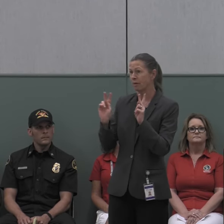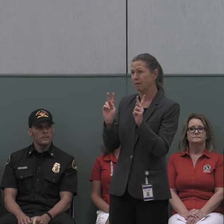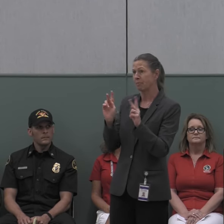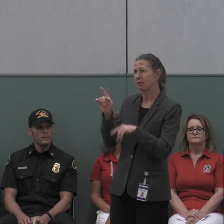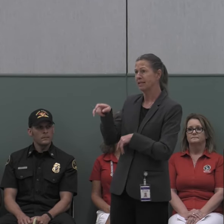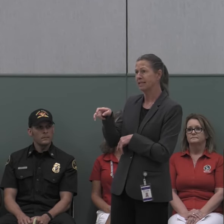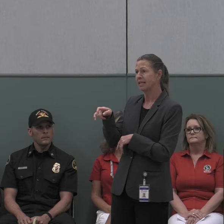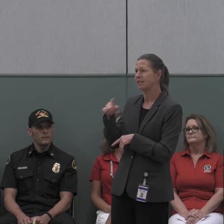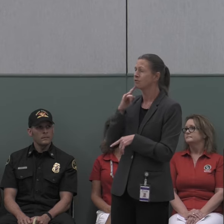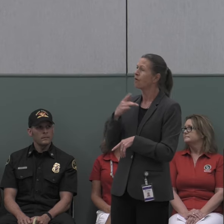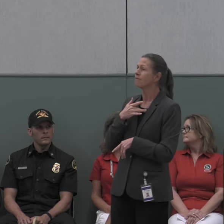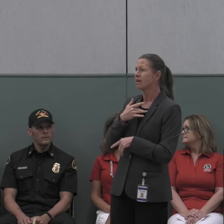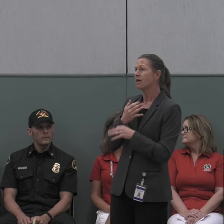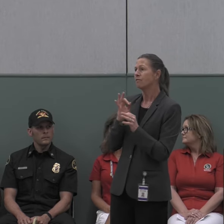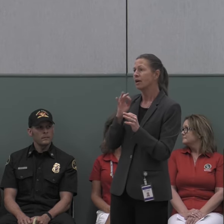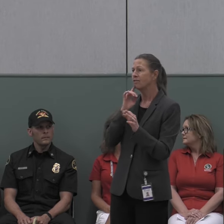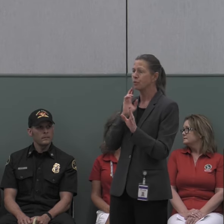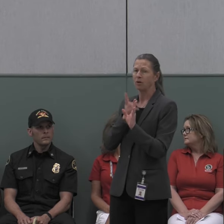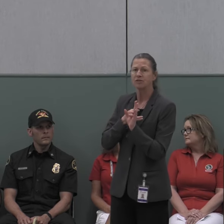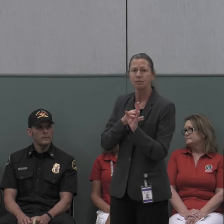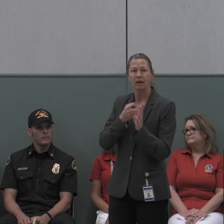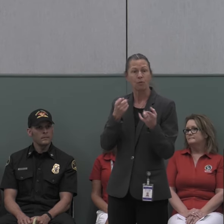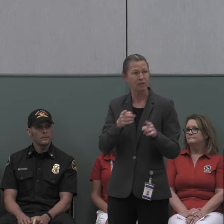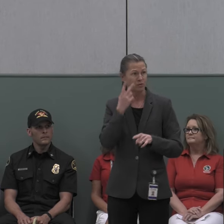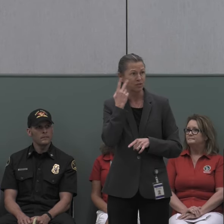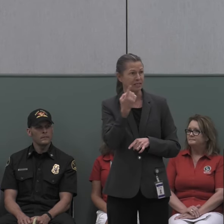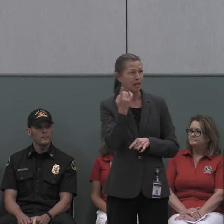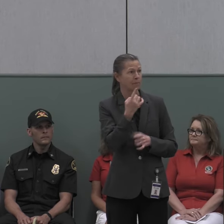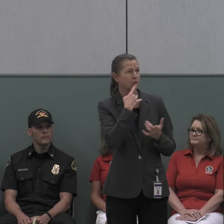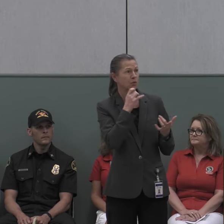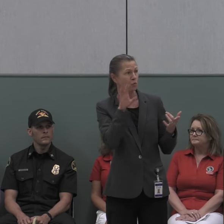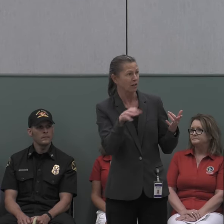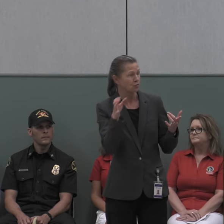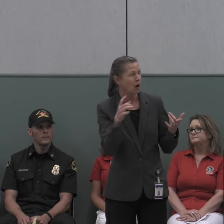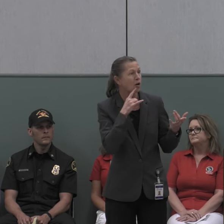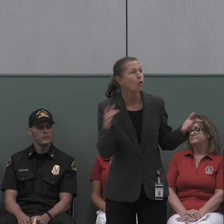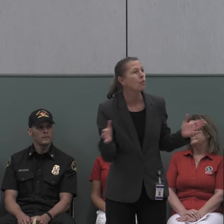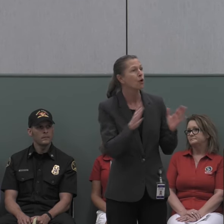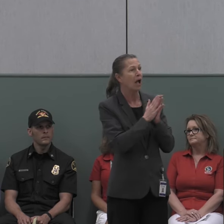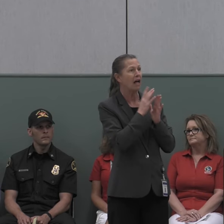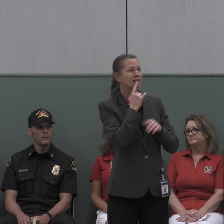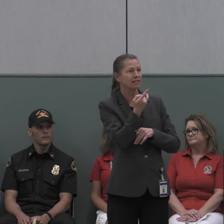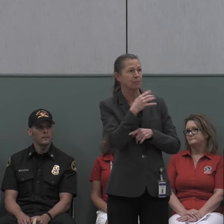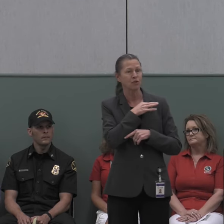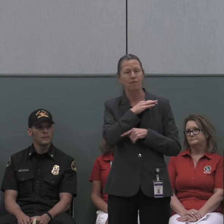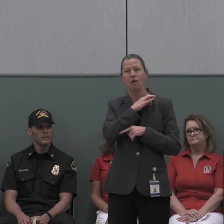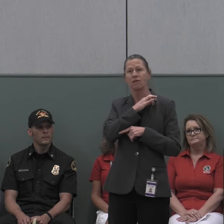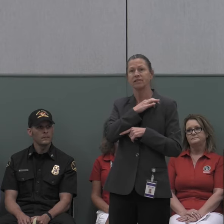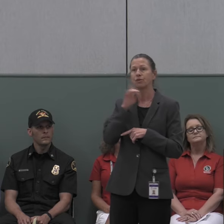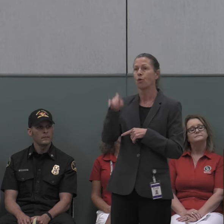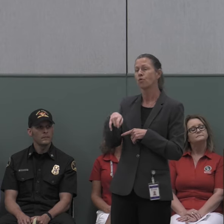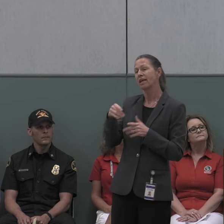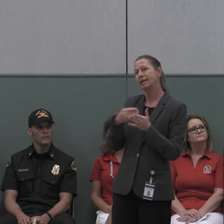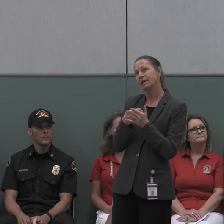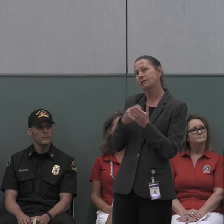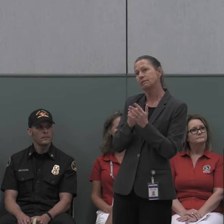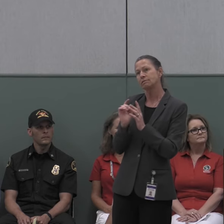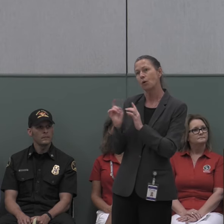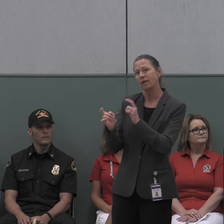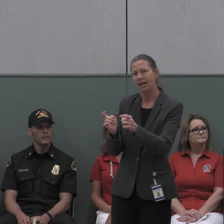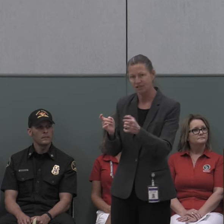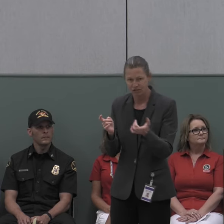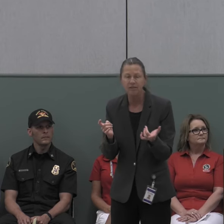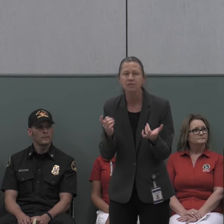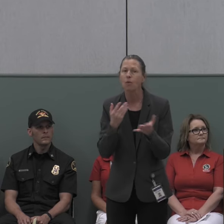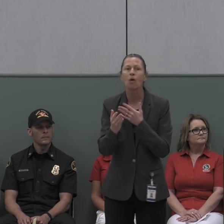to participate with them. And when you see somebody at the Red Cross, or they're asking somebody to volunteer, or they need some donations, or whatever you can do, the Red